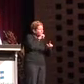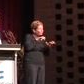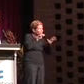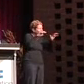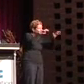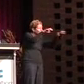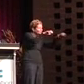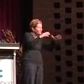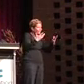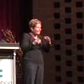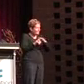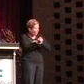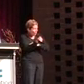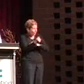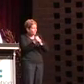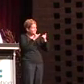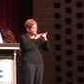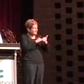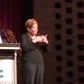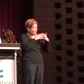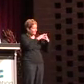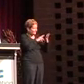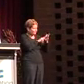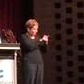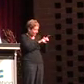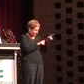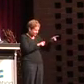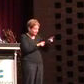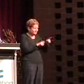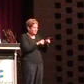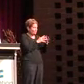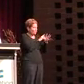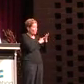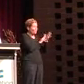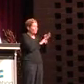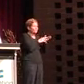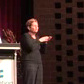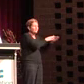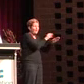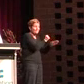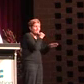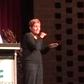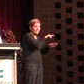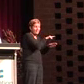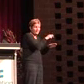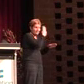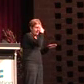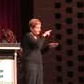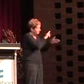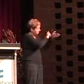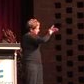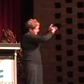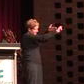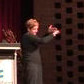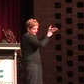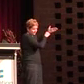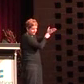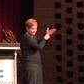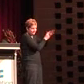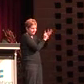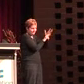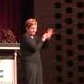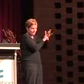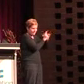their birthplace was in southwest Victoria, on the Waterway River, and they've even got a pub named after them. But I don't think many of you have heard about